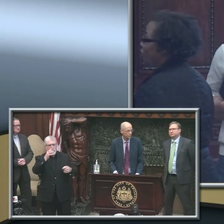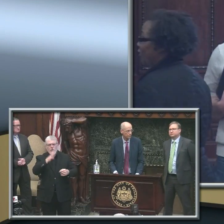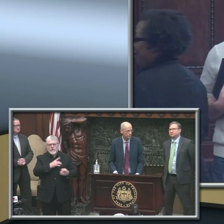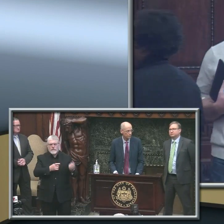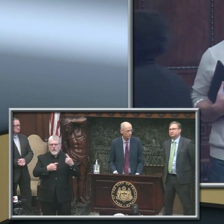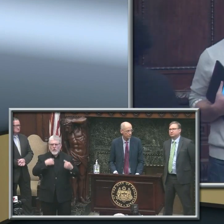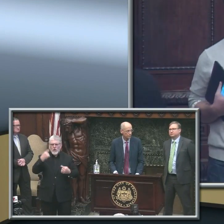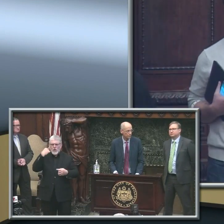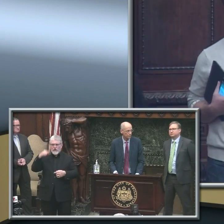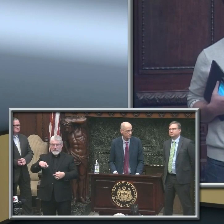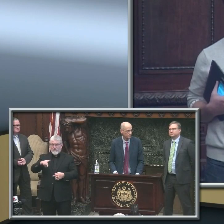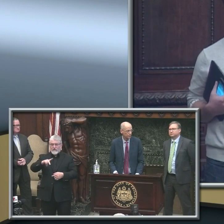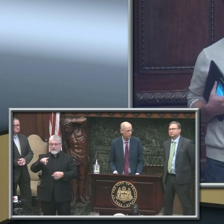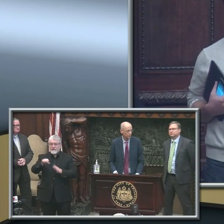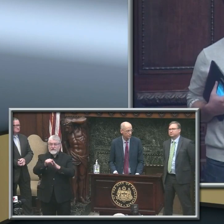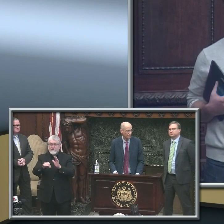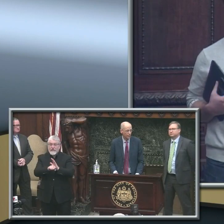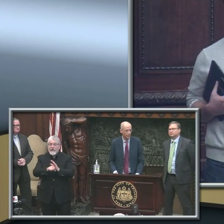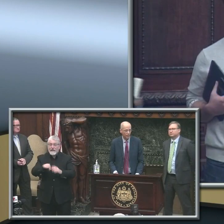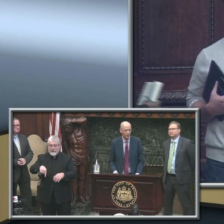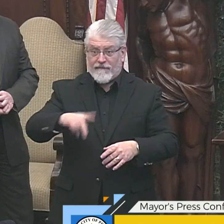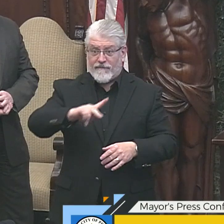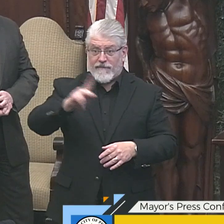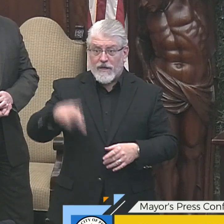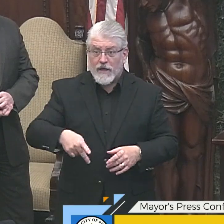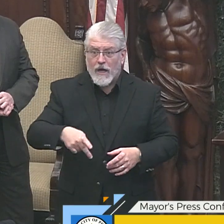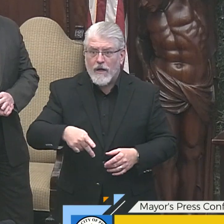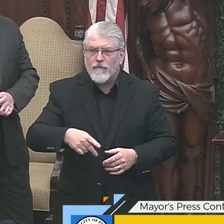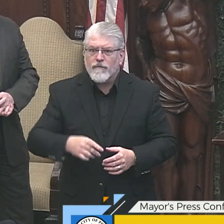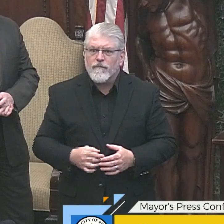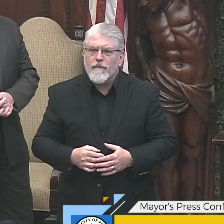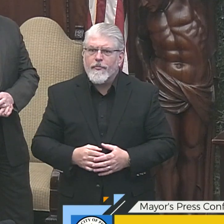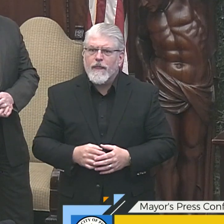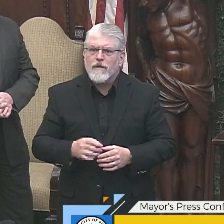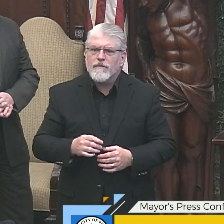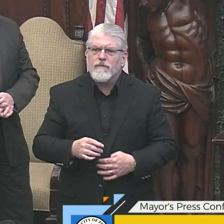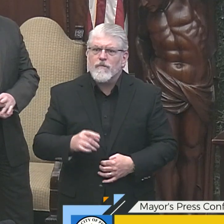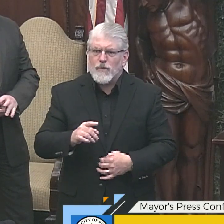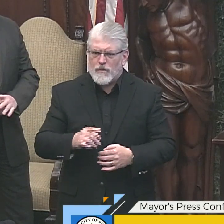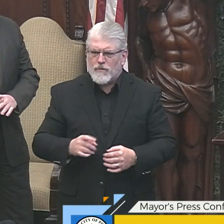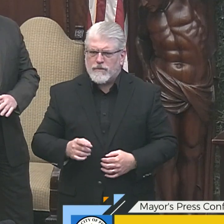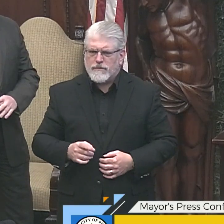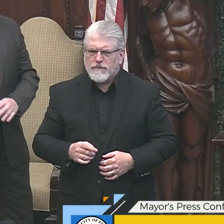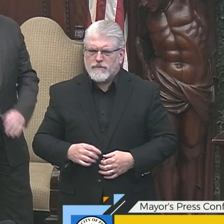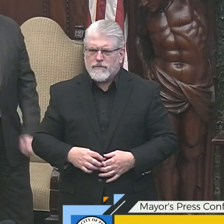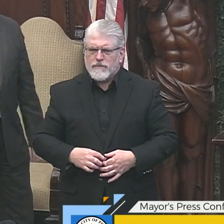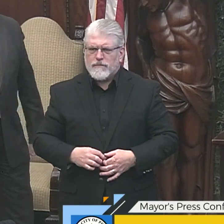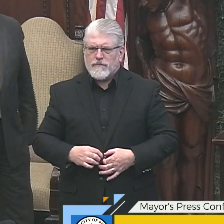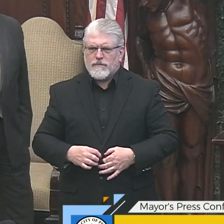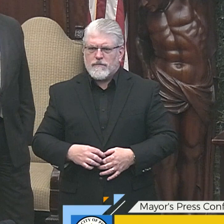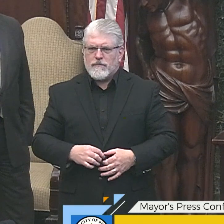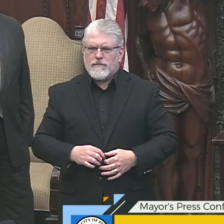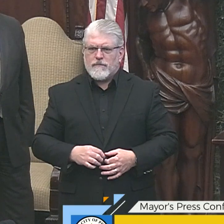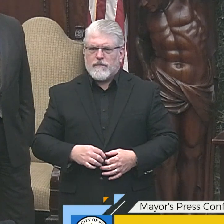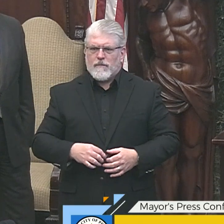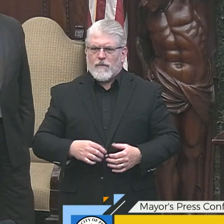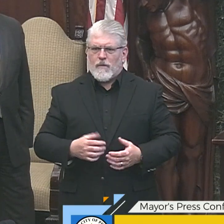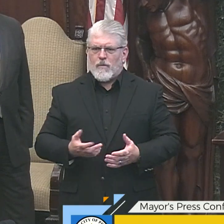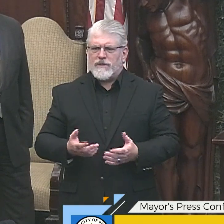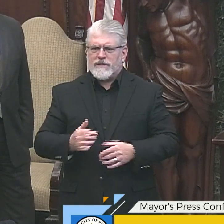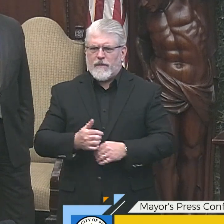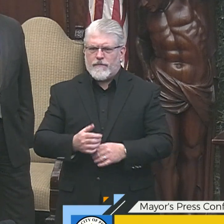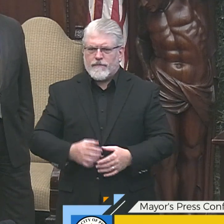coming, who would be able to get tested there? I'm not aware of the state setting up a site in Philadelphia. There is a site that